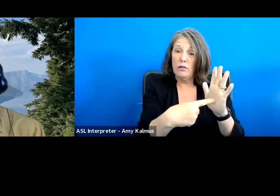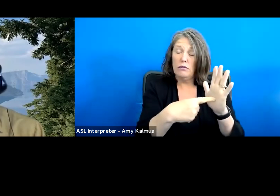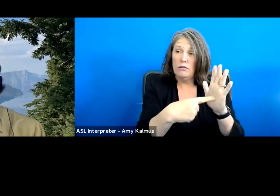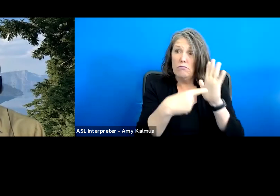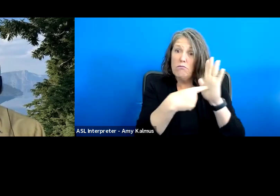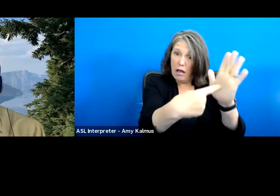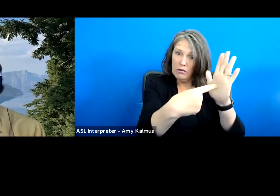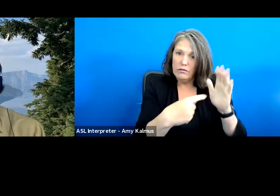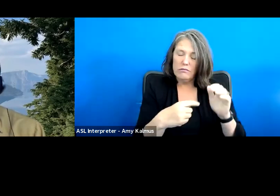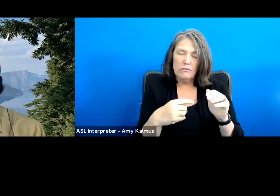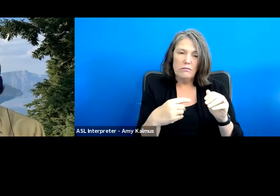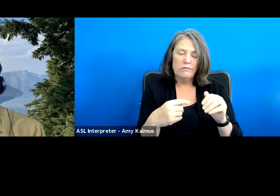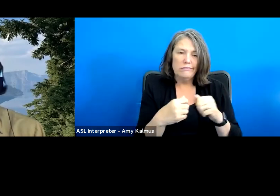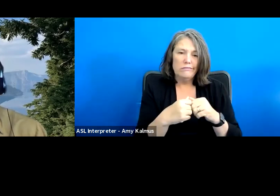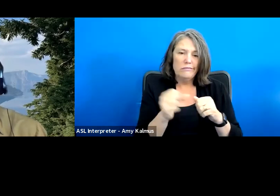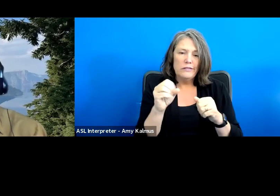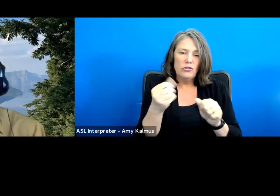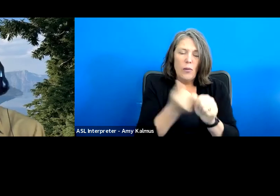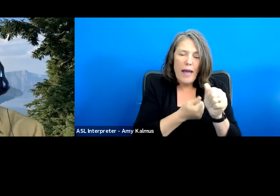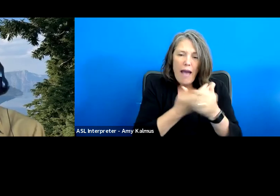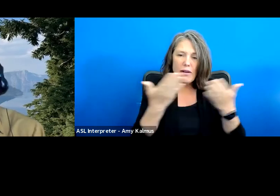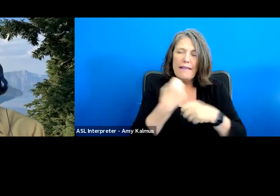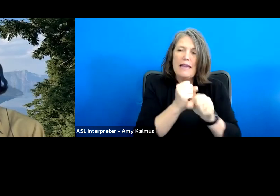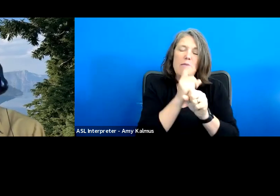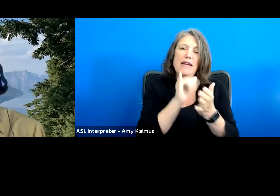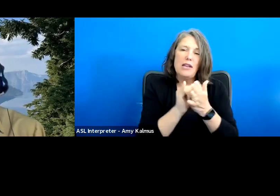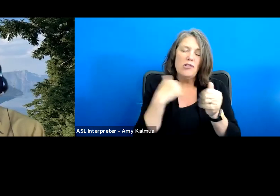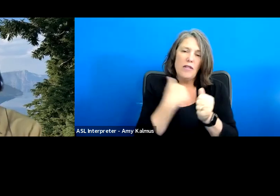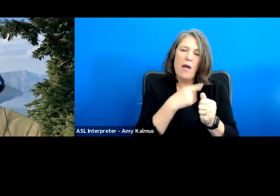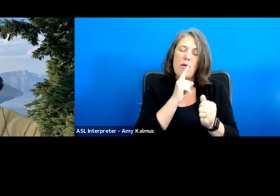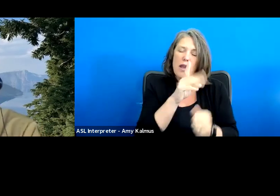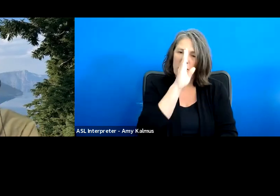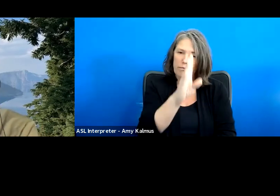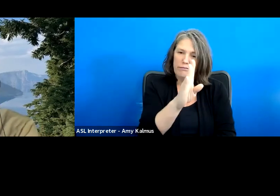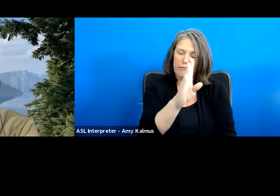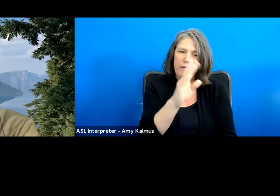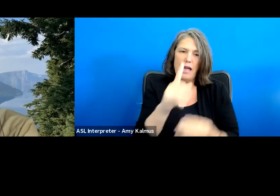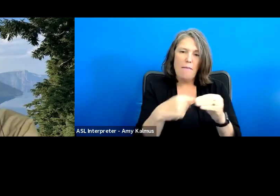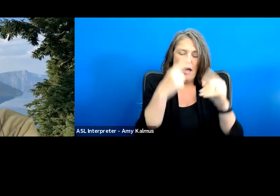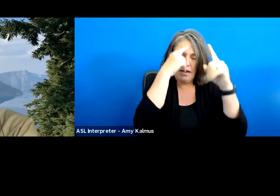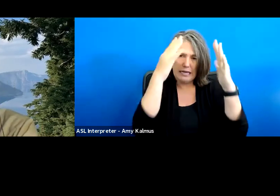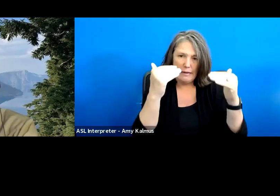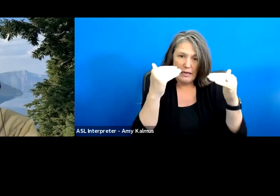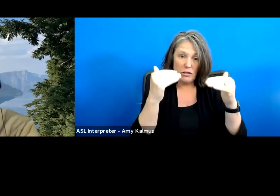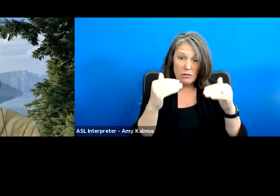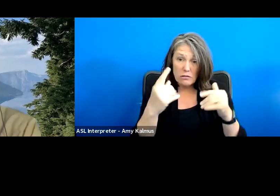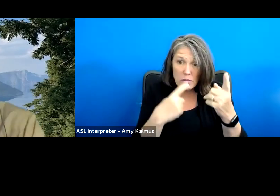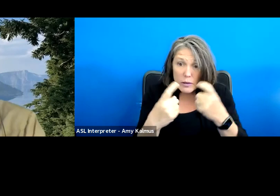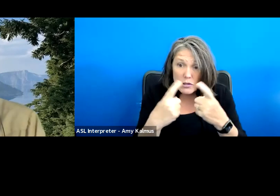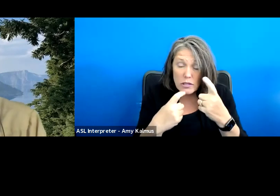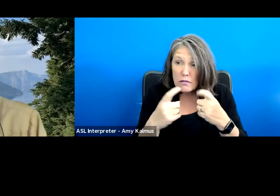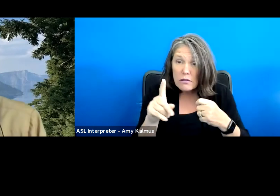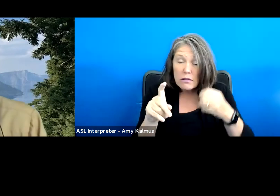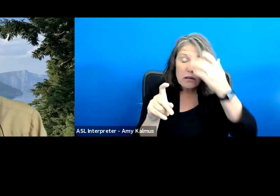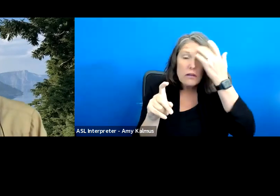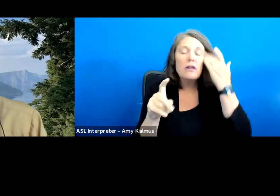leadership. So everything making sure that we're upfront around those expectations. Was there a question?